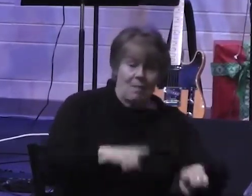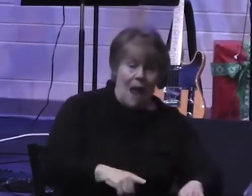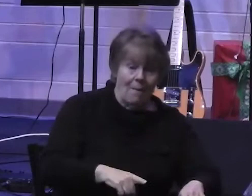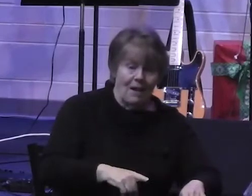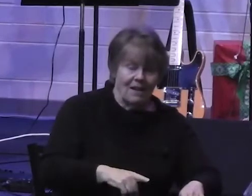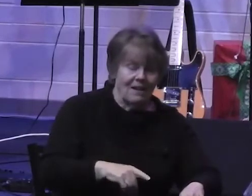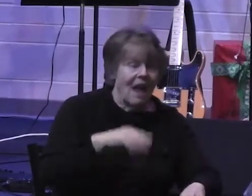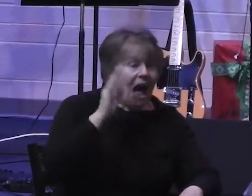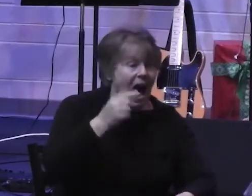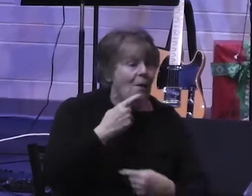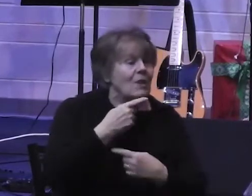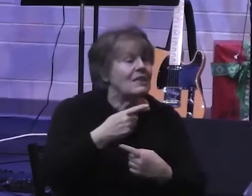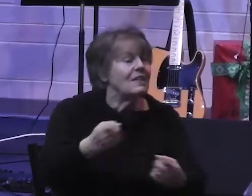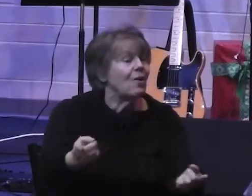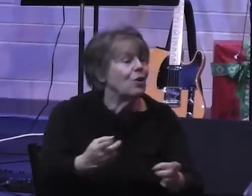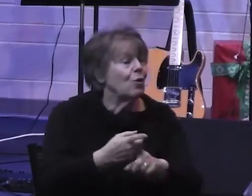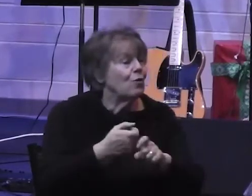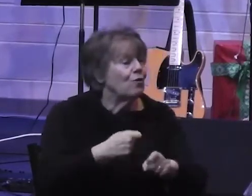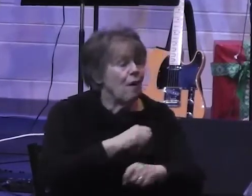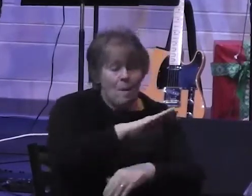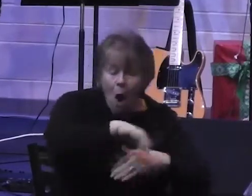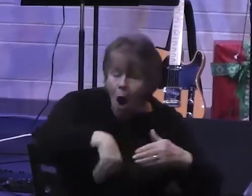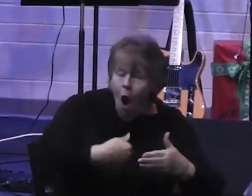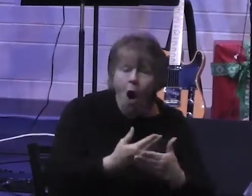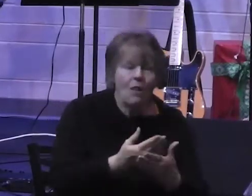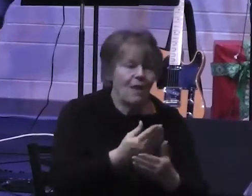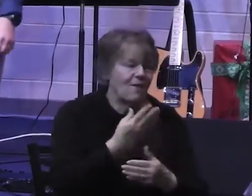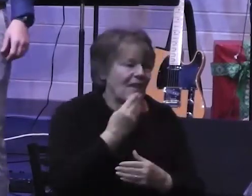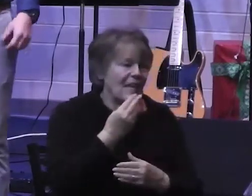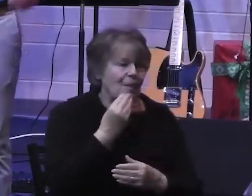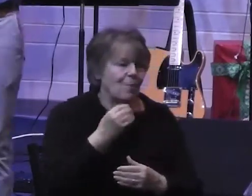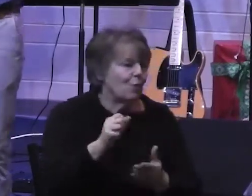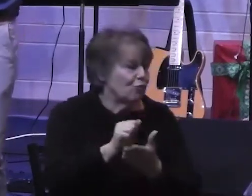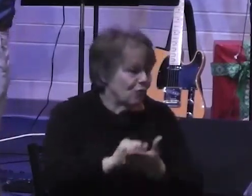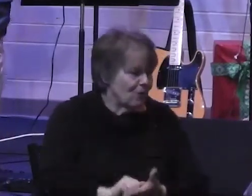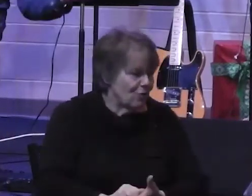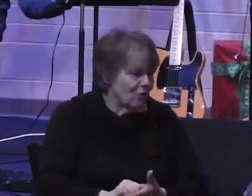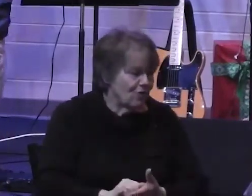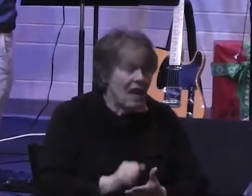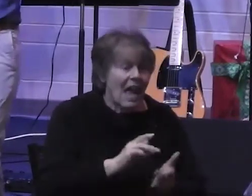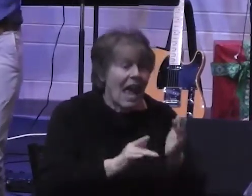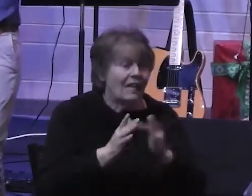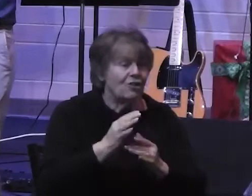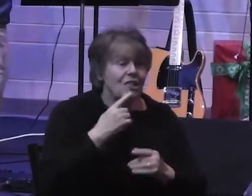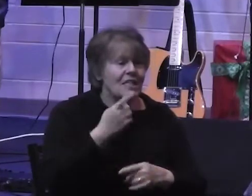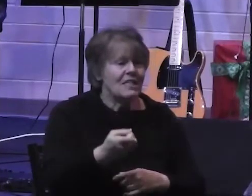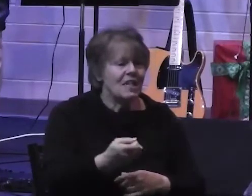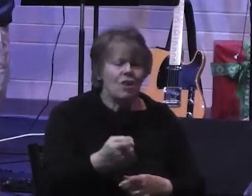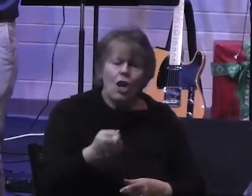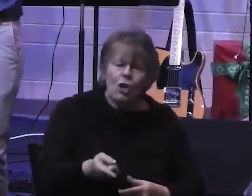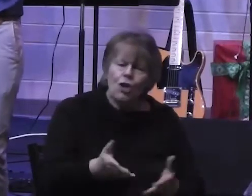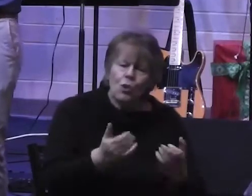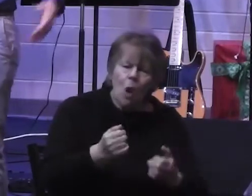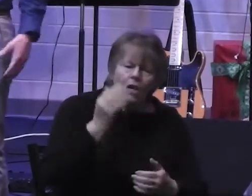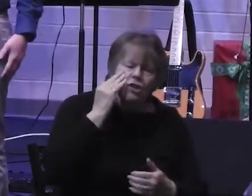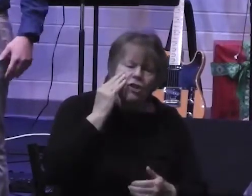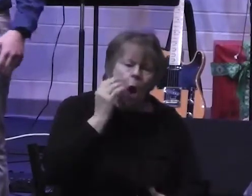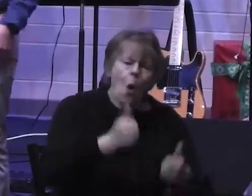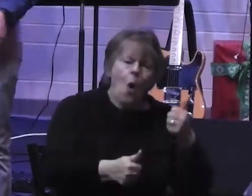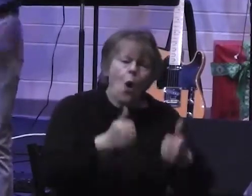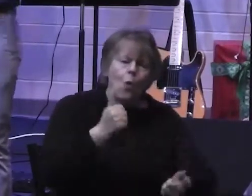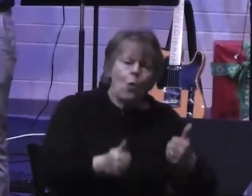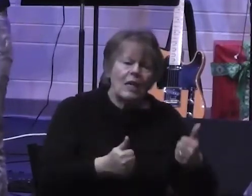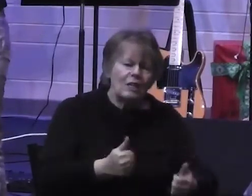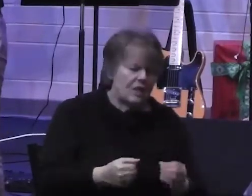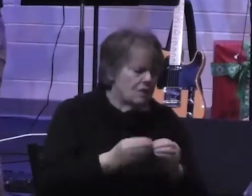whole of the Hebrew Scriptures. And not only that, Jesus says, you want to know which commandment's heavier and lighter so we can keep